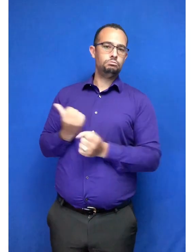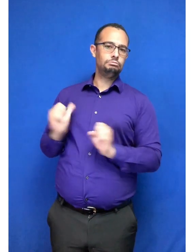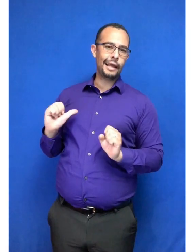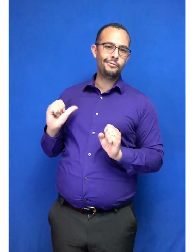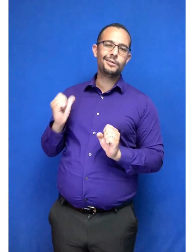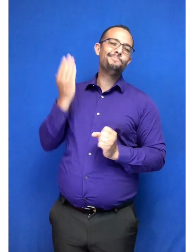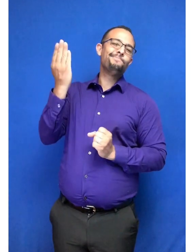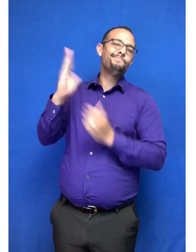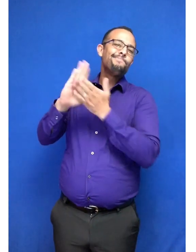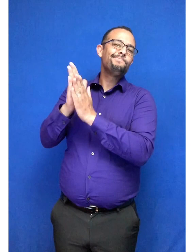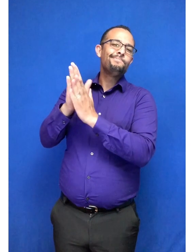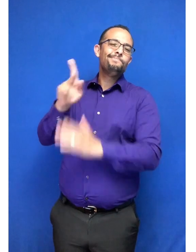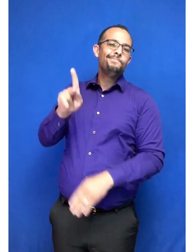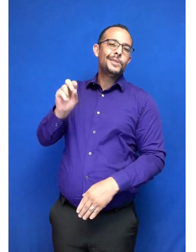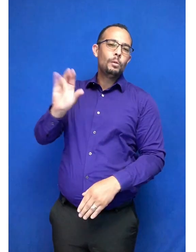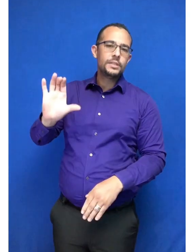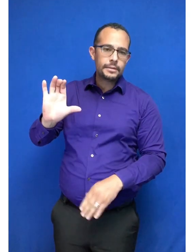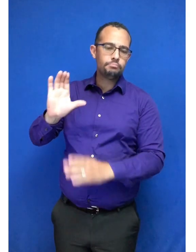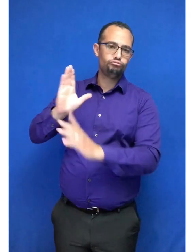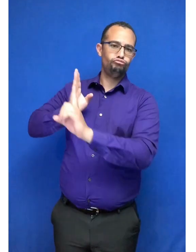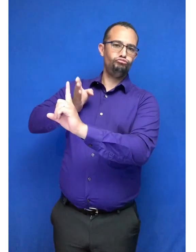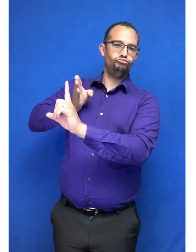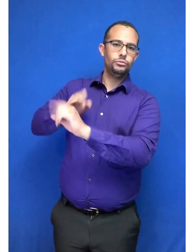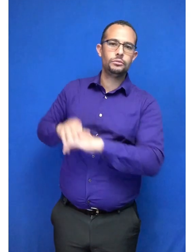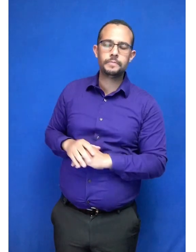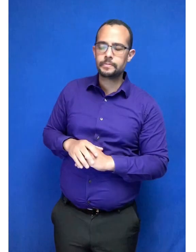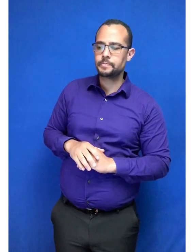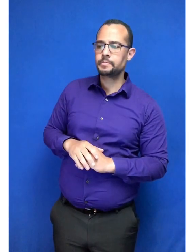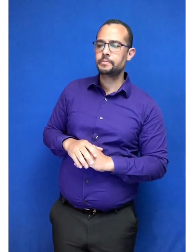to be your primary point of contact, your POC.